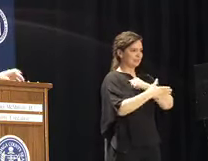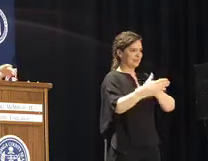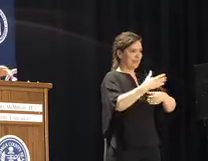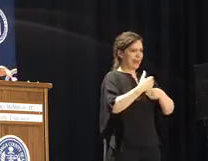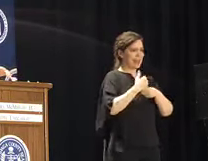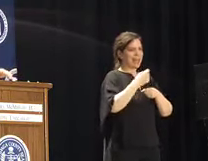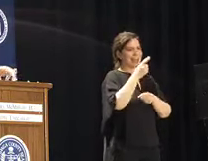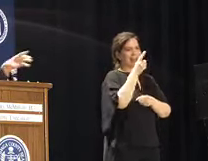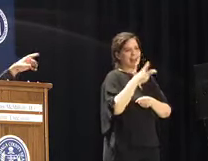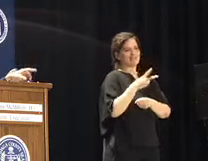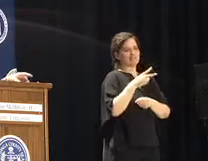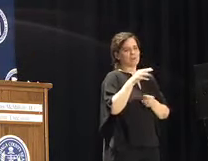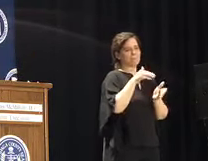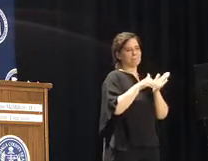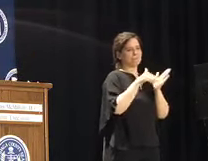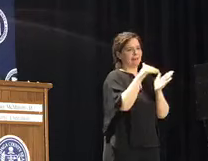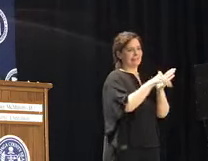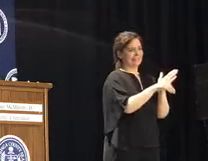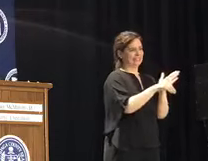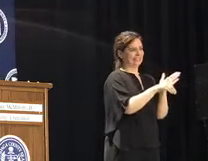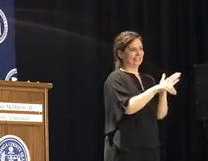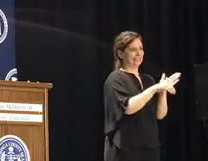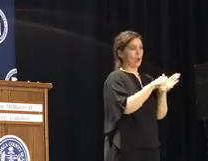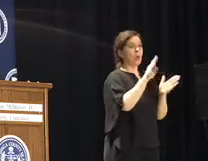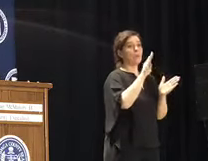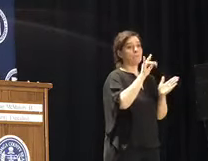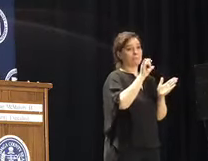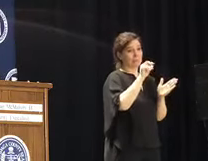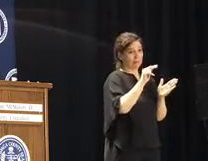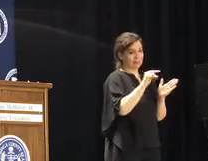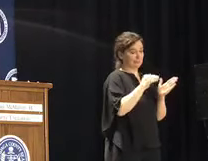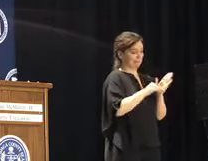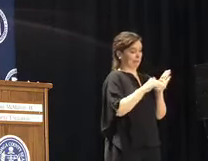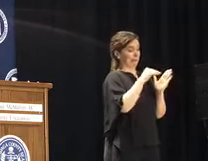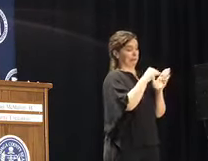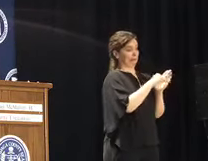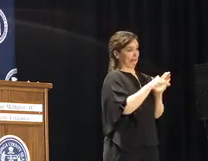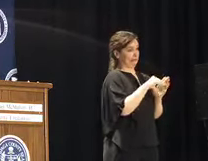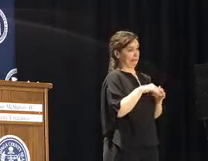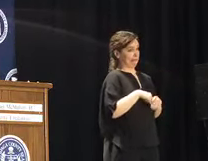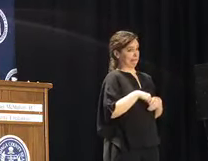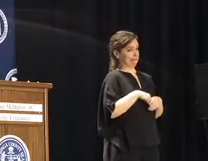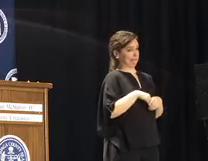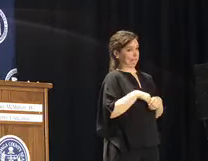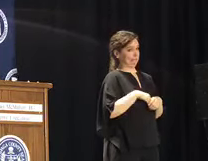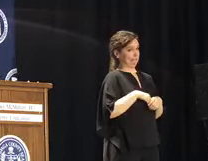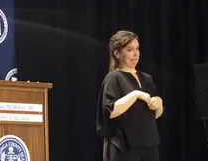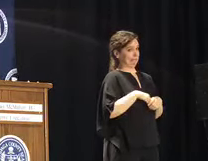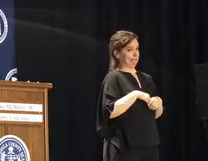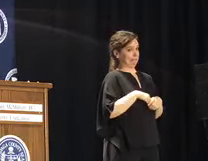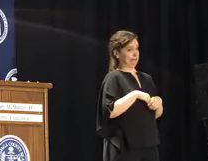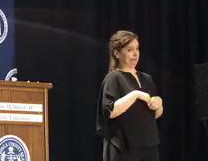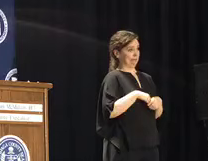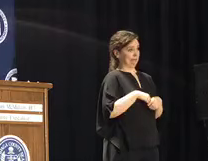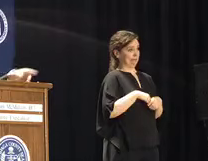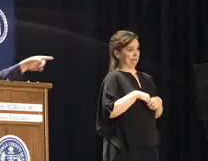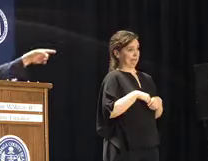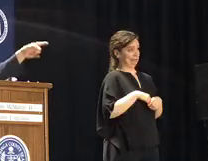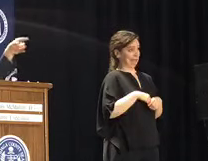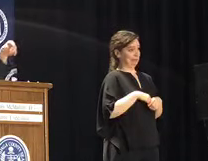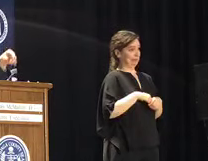I've made the argument, you've heard me make this argument, that I show you all where, and I don't know where our chart went, but